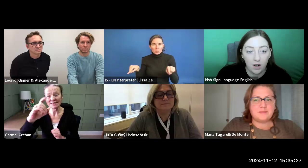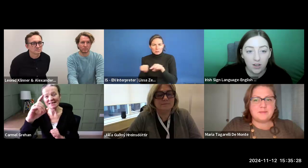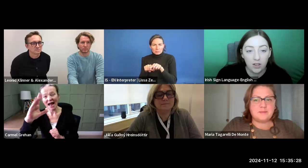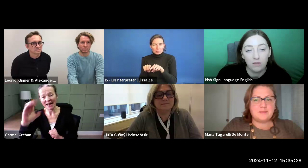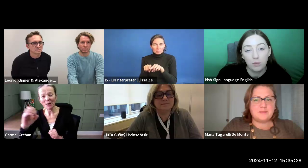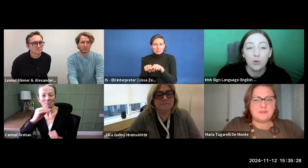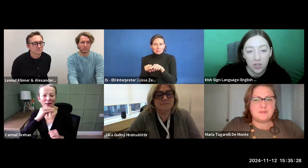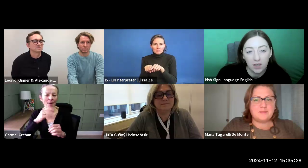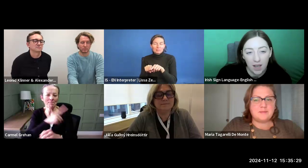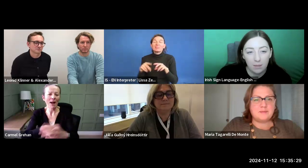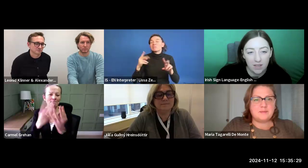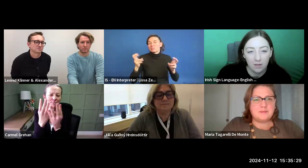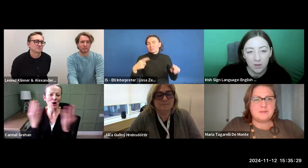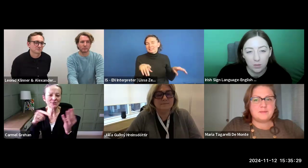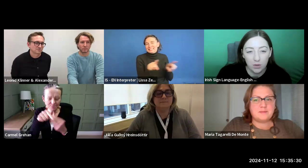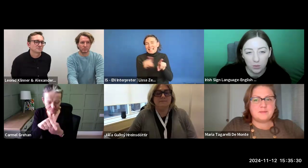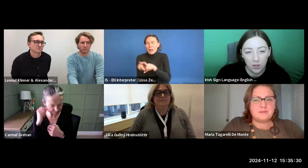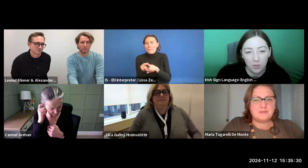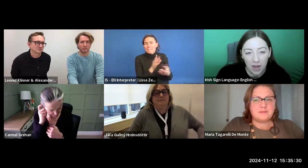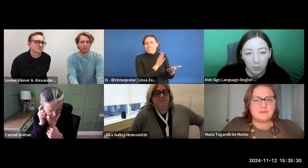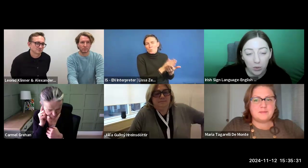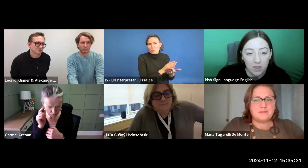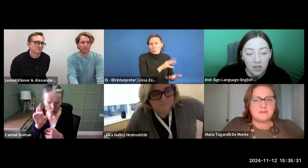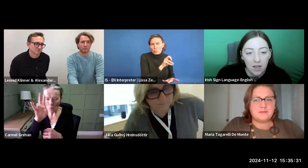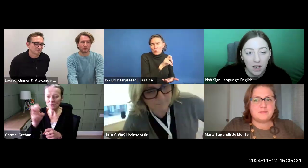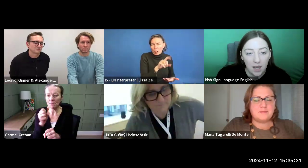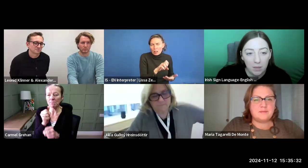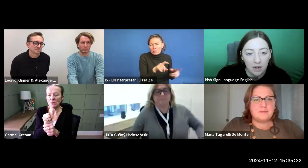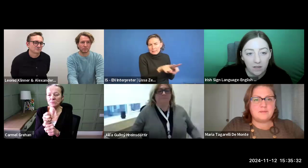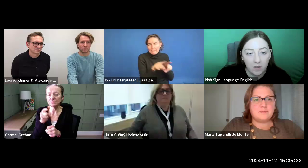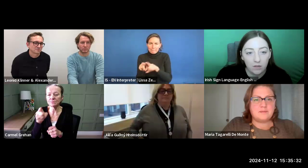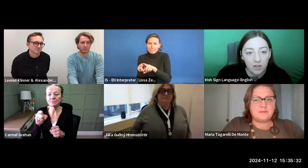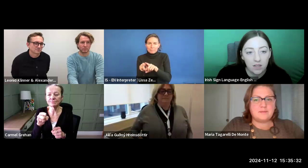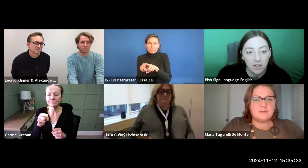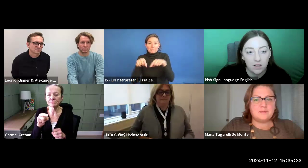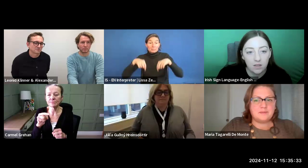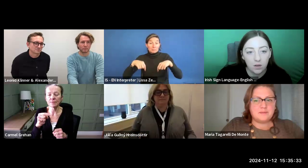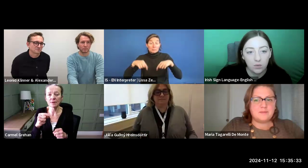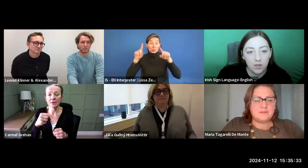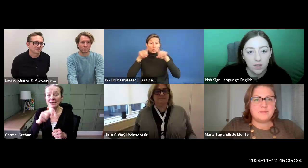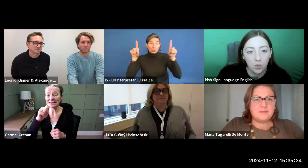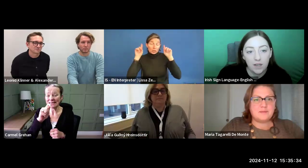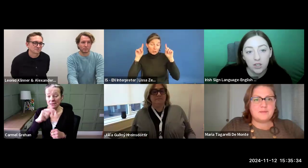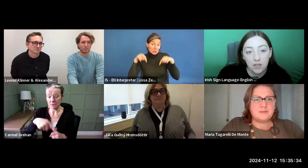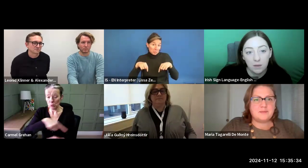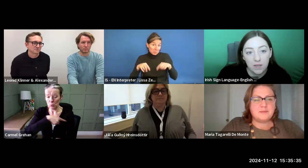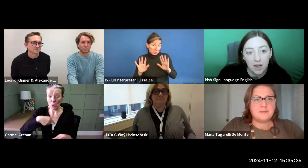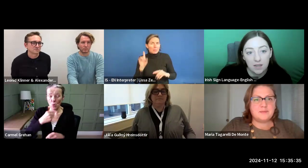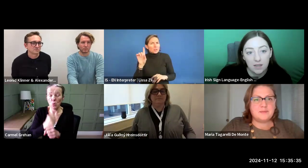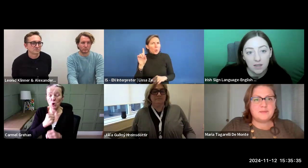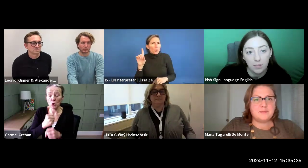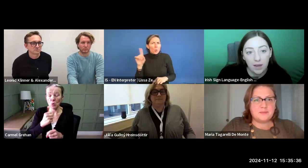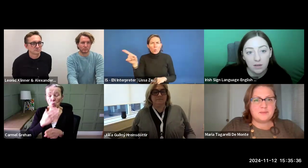it's our version of Moodle. Instead of using Moodle, we use Blackboard here in the university. So just the question